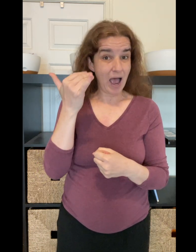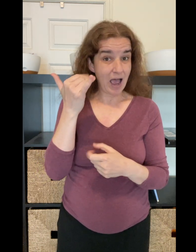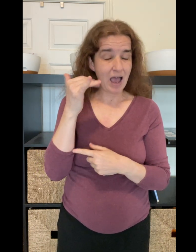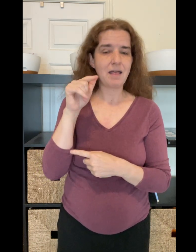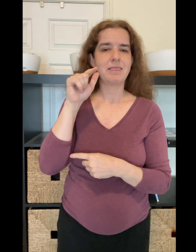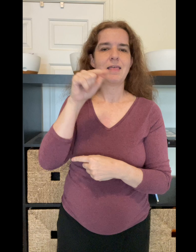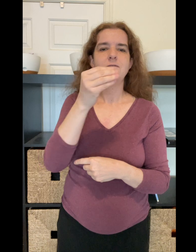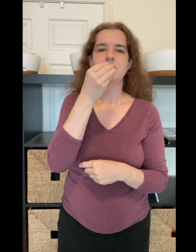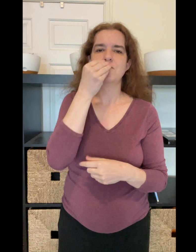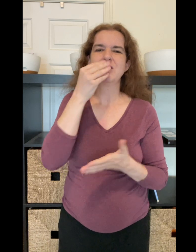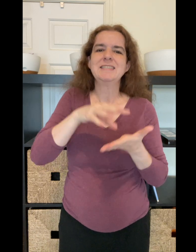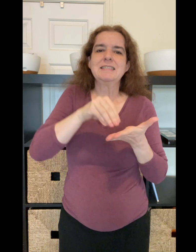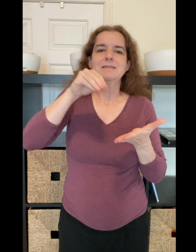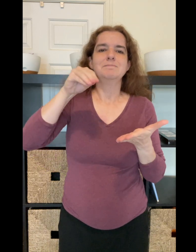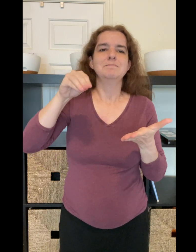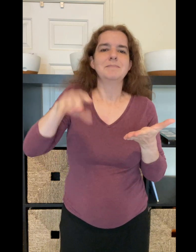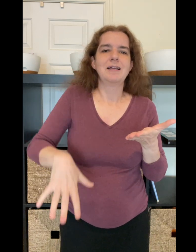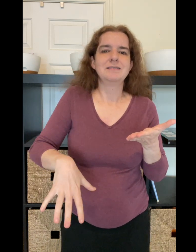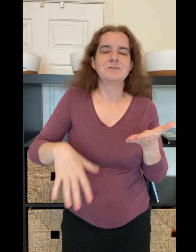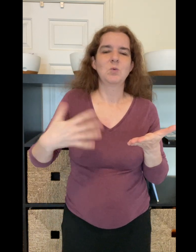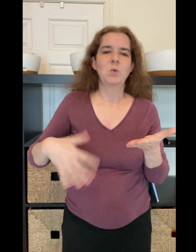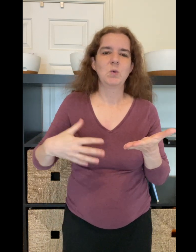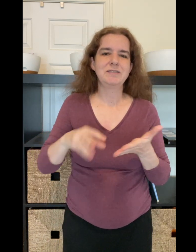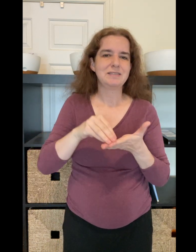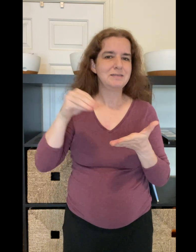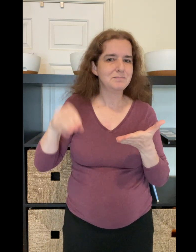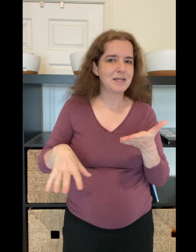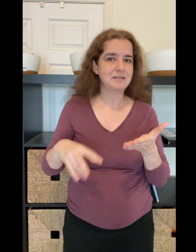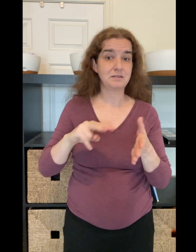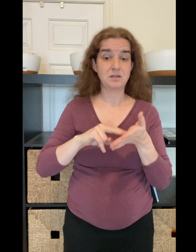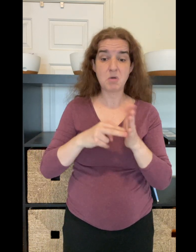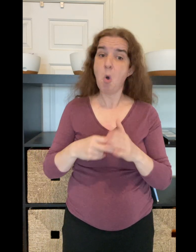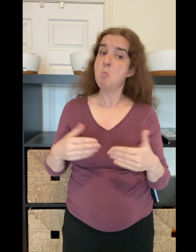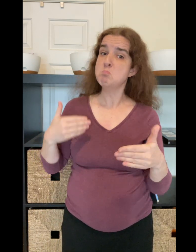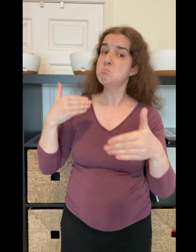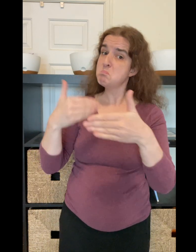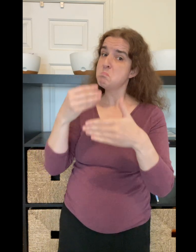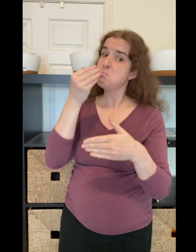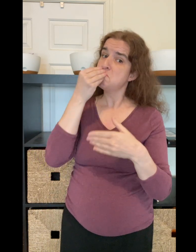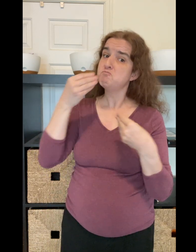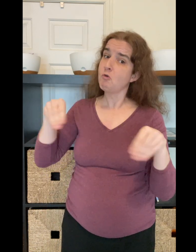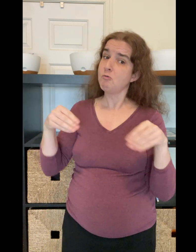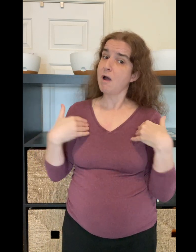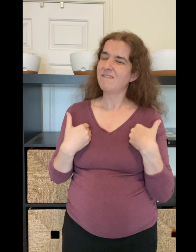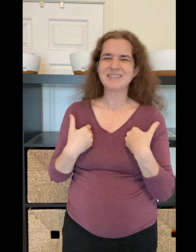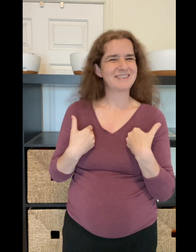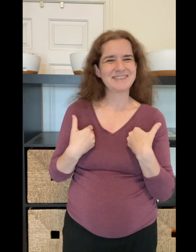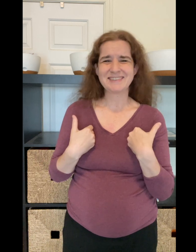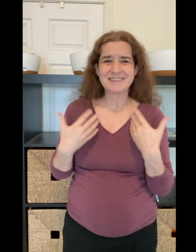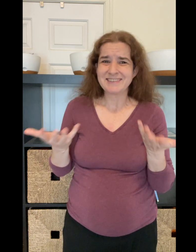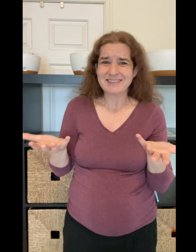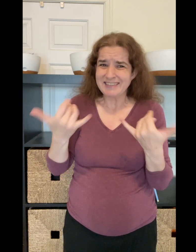Having healthy food apparently is not close enough. Why? Because sometimes that healthy food is really expensive.